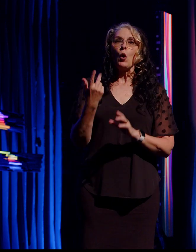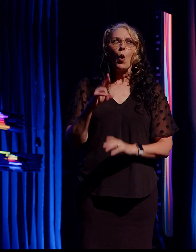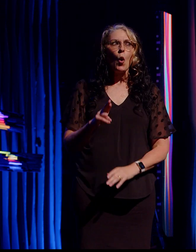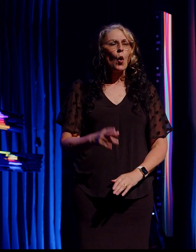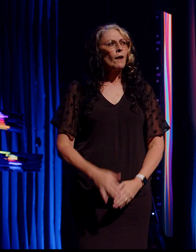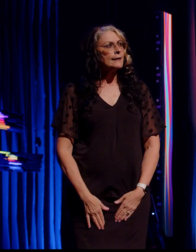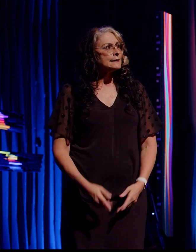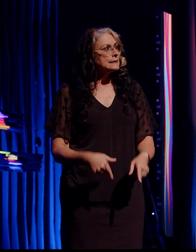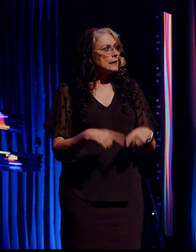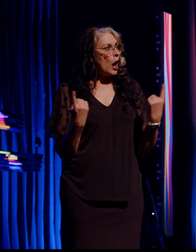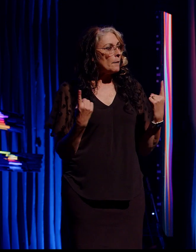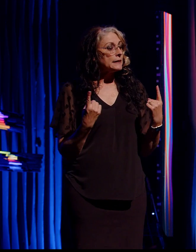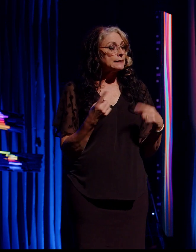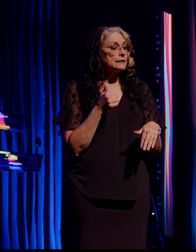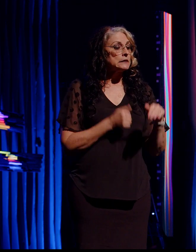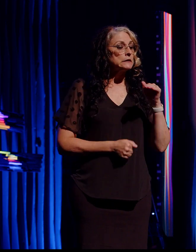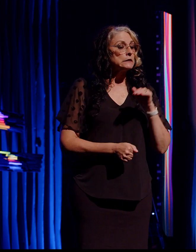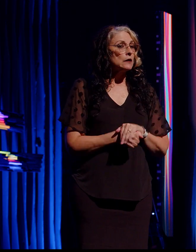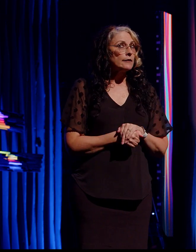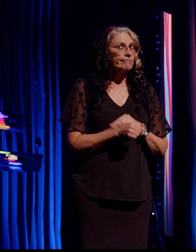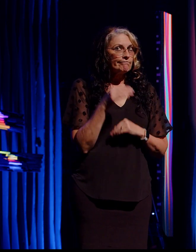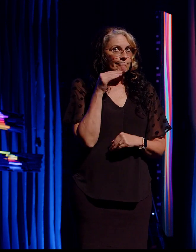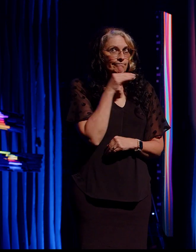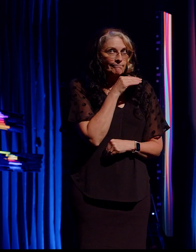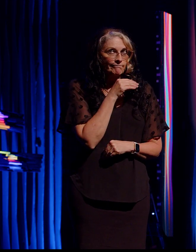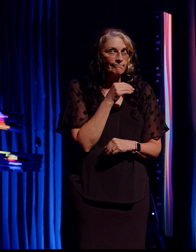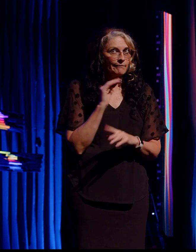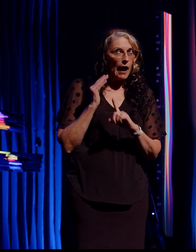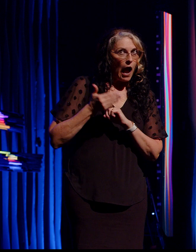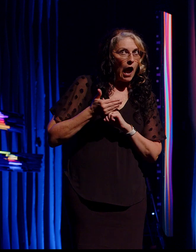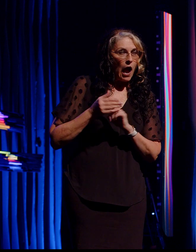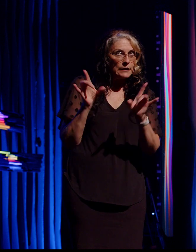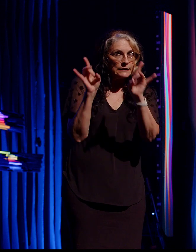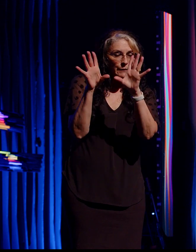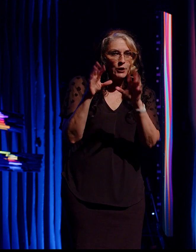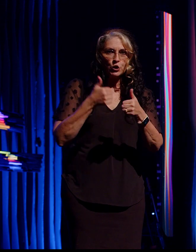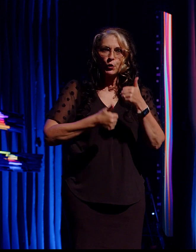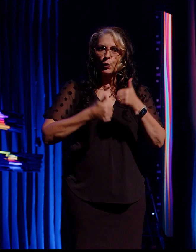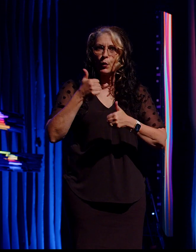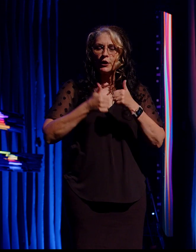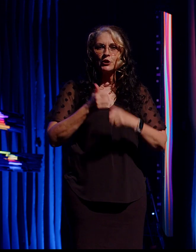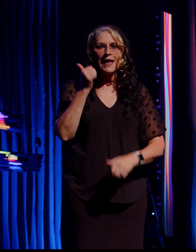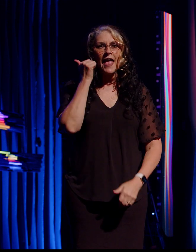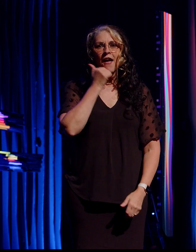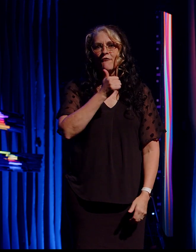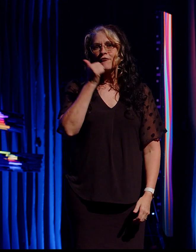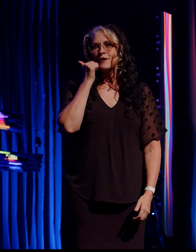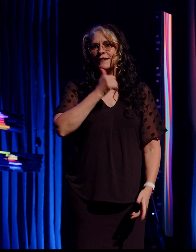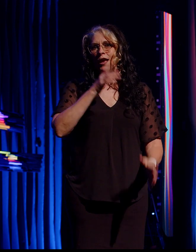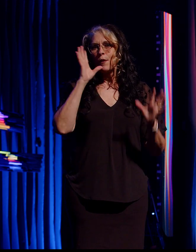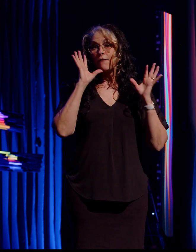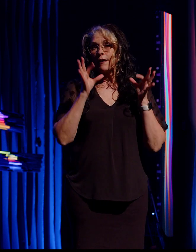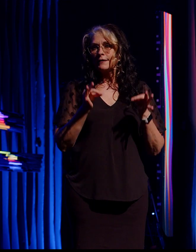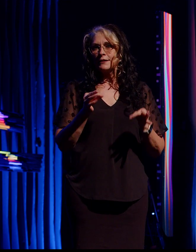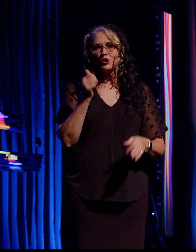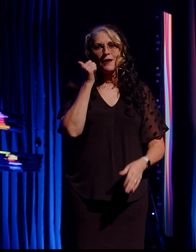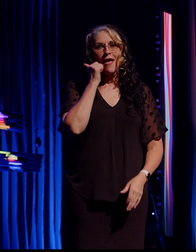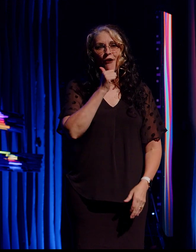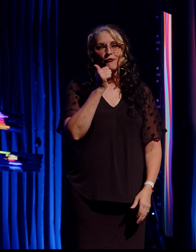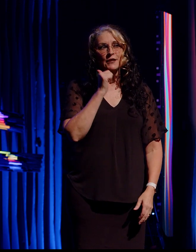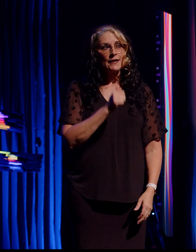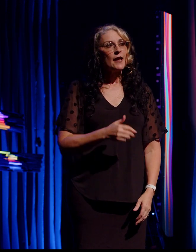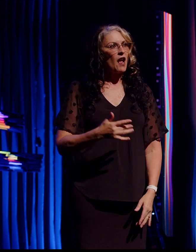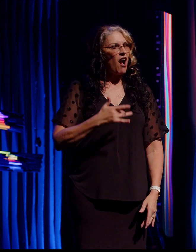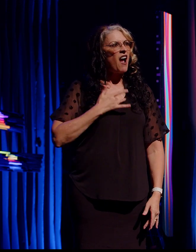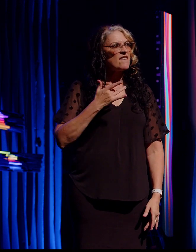in my ways and show that I despise you? We have that decision every single day of our lives. And